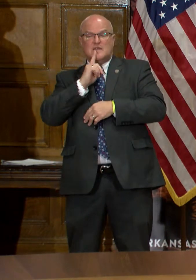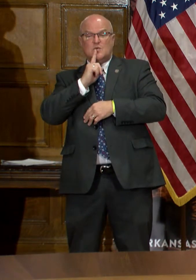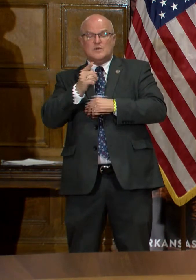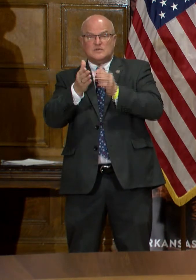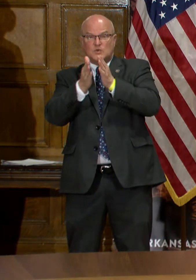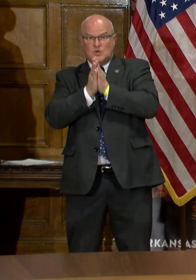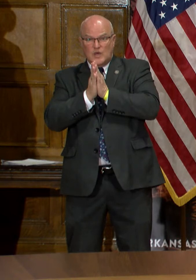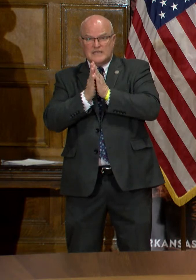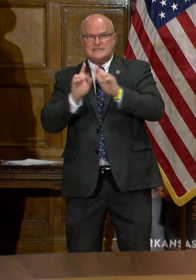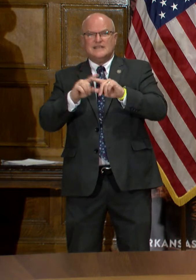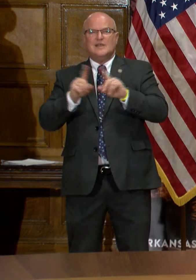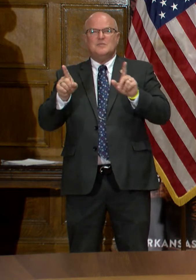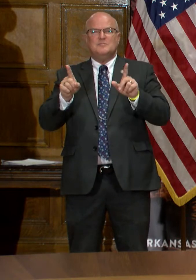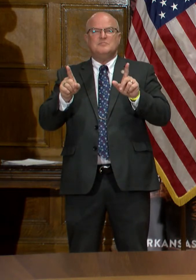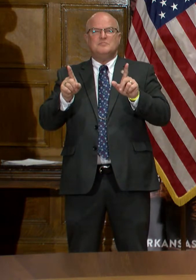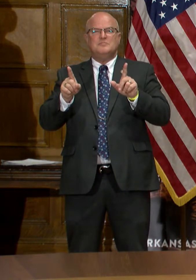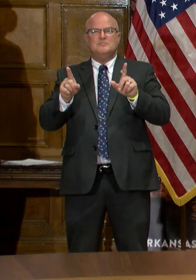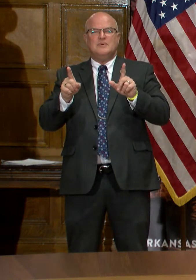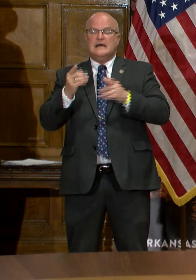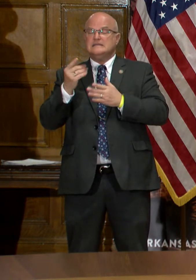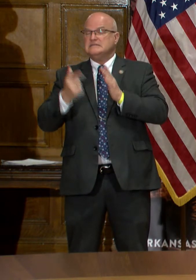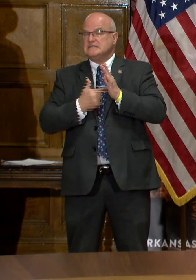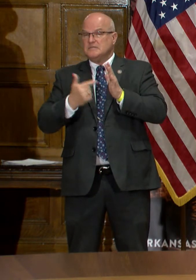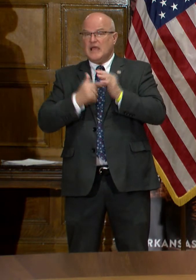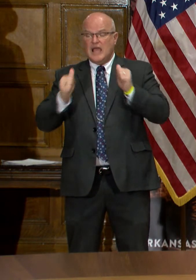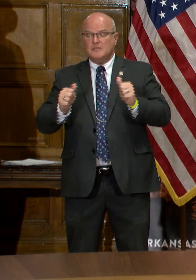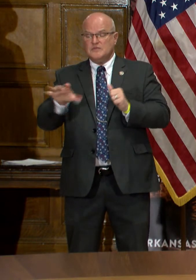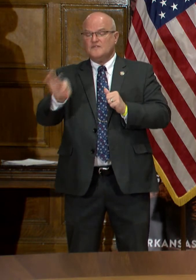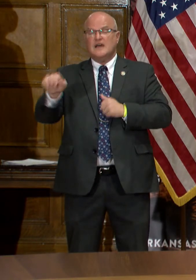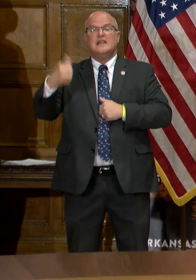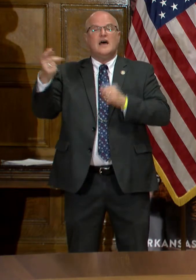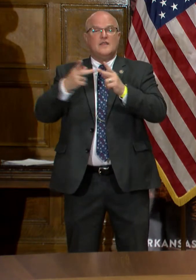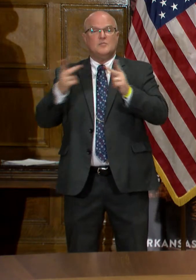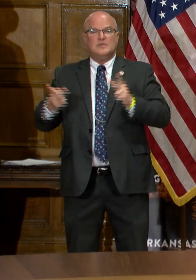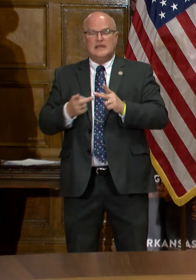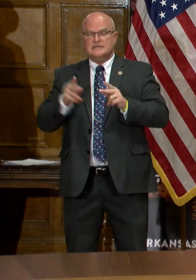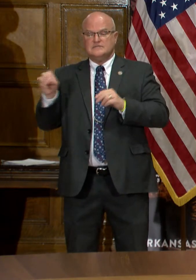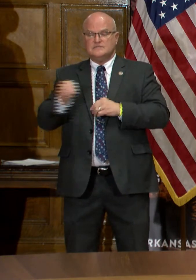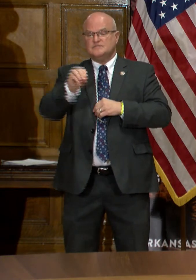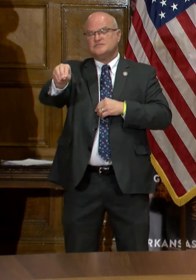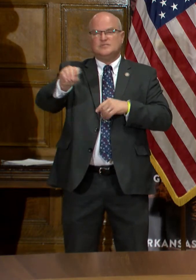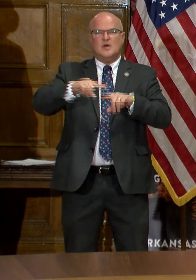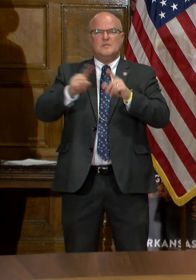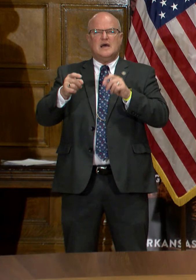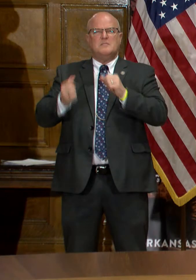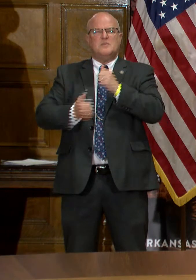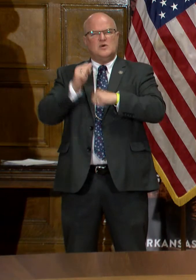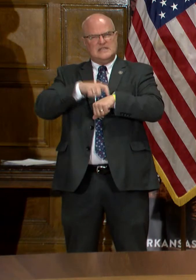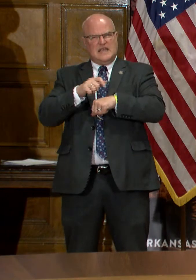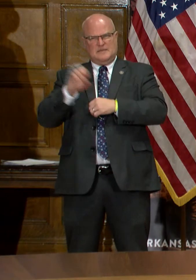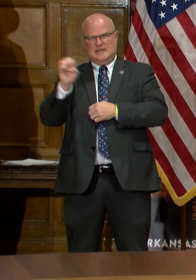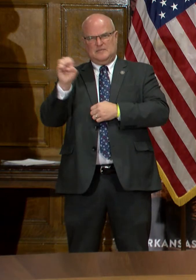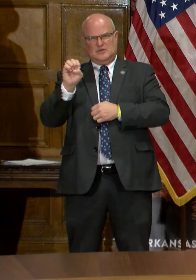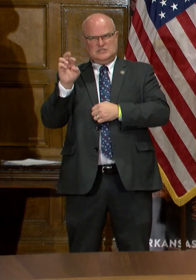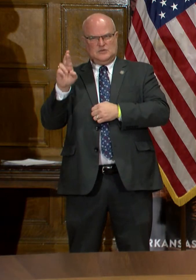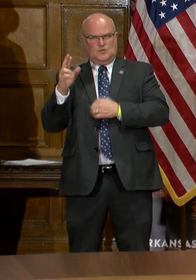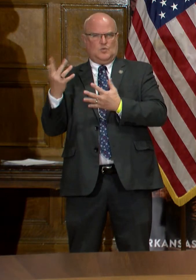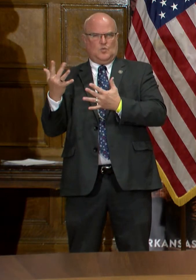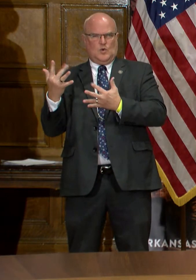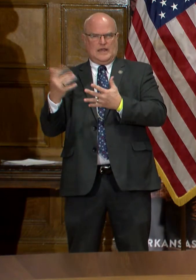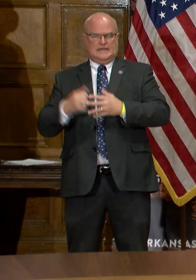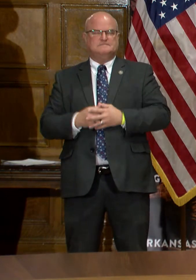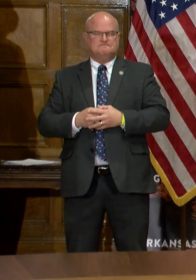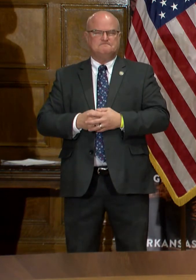originally requested, but they sometimes are able to find other places to put them, but most often they're in the emergency department awaiting placement.